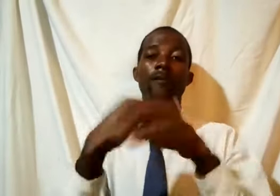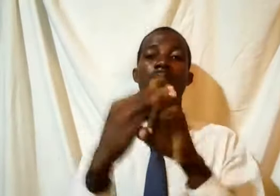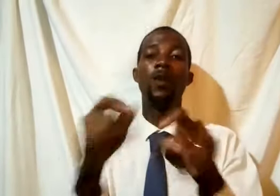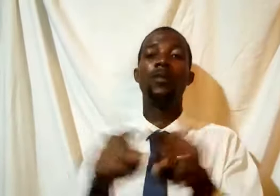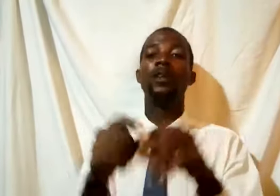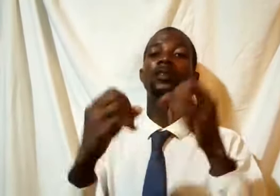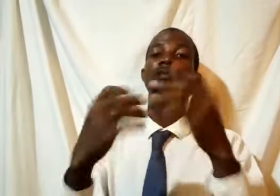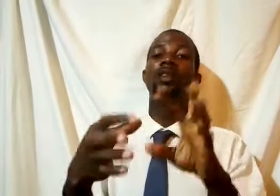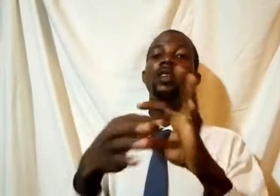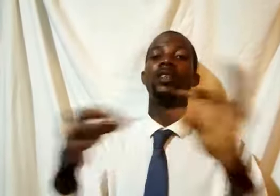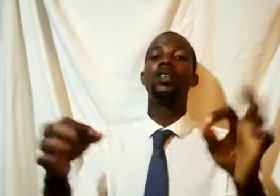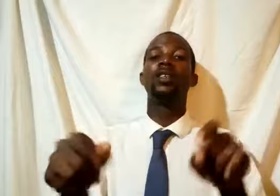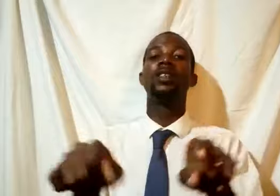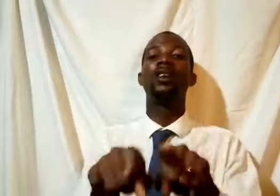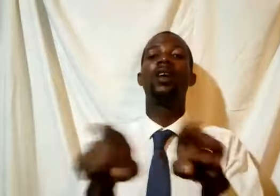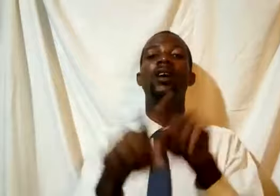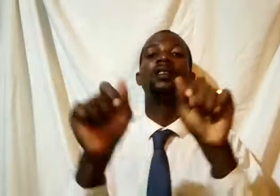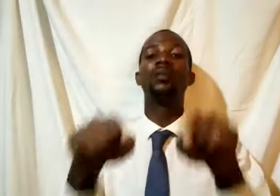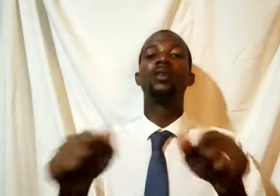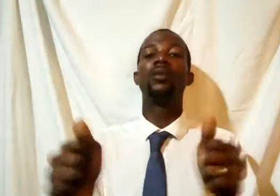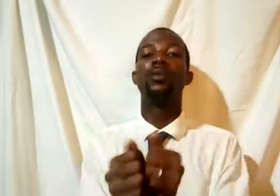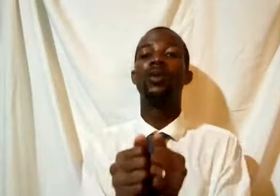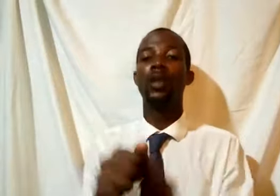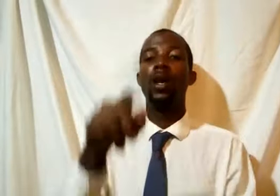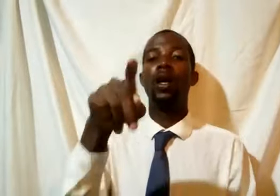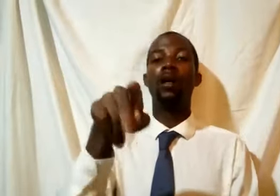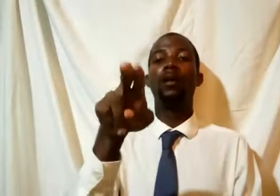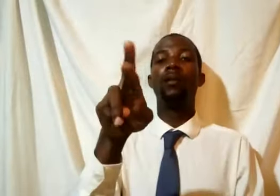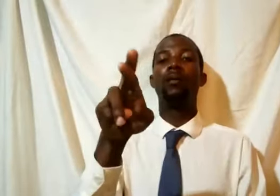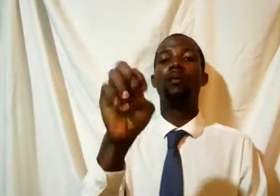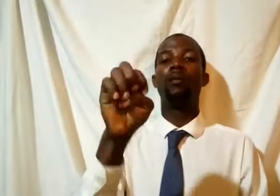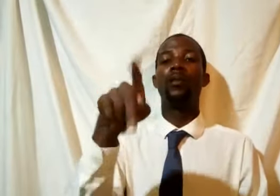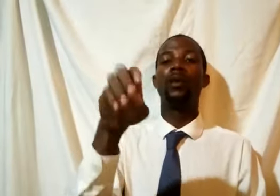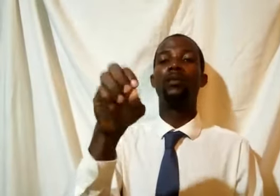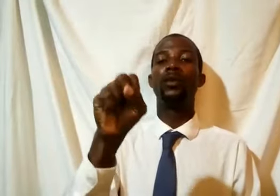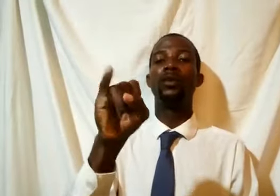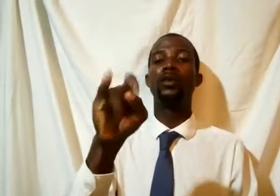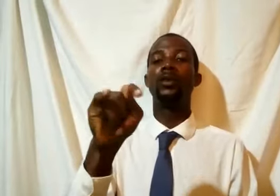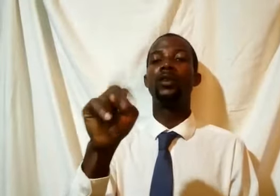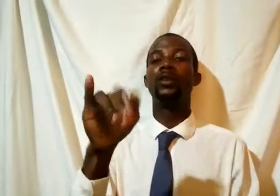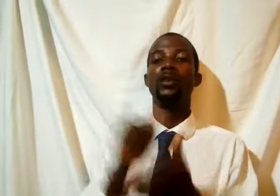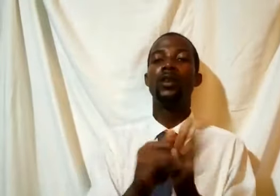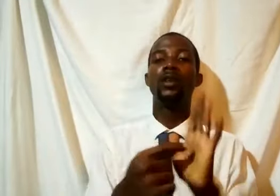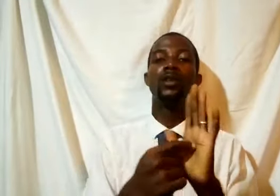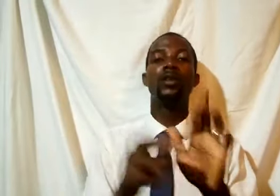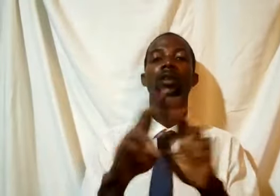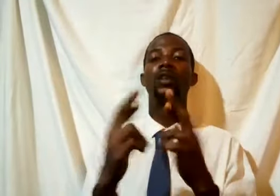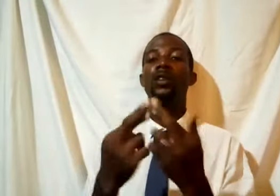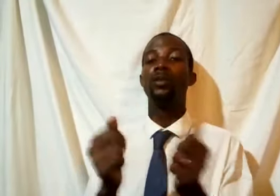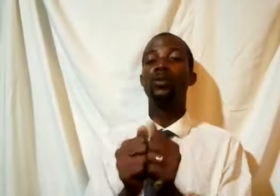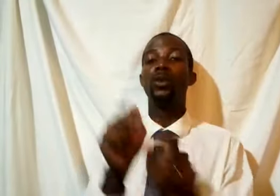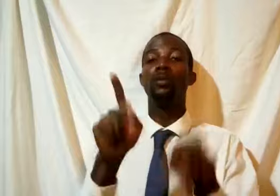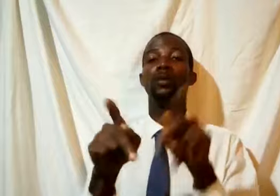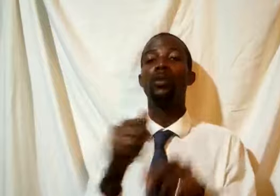sentences as possible with prepositions which express relations with people and state their meanings in